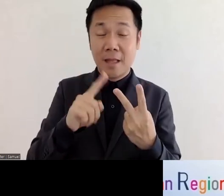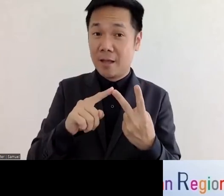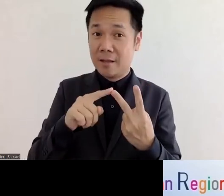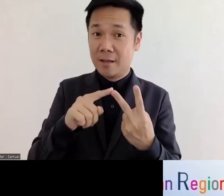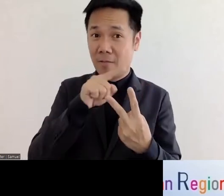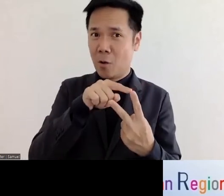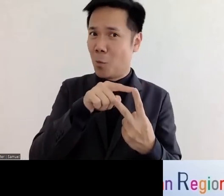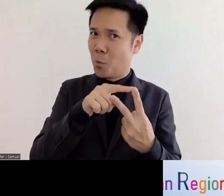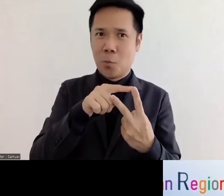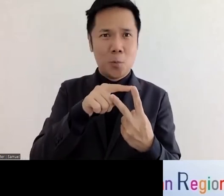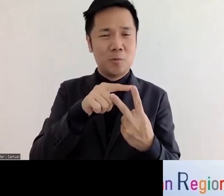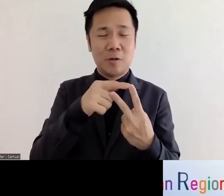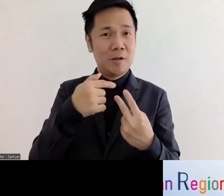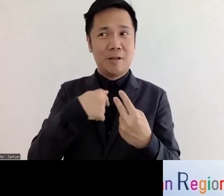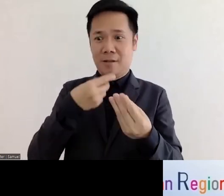becoming